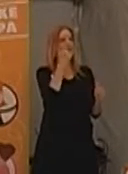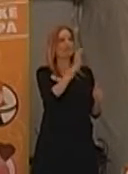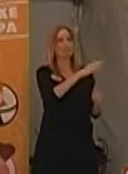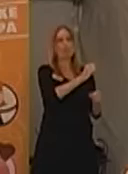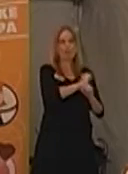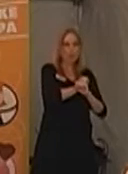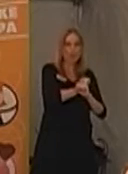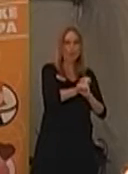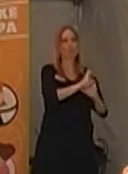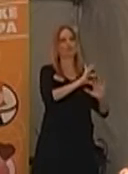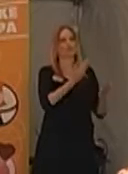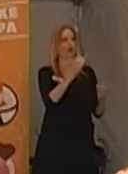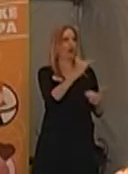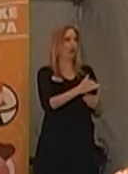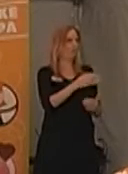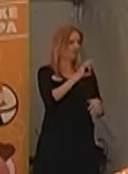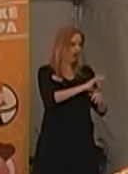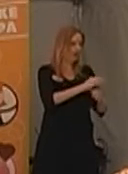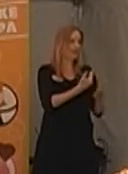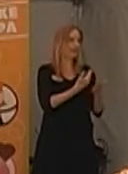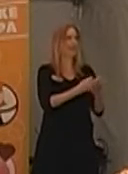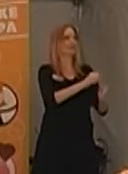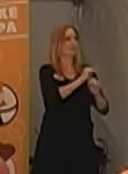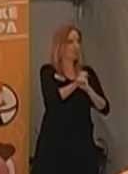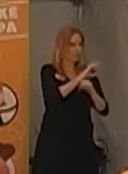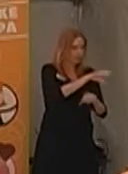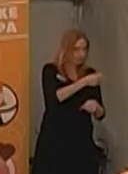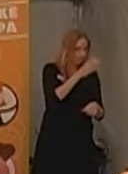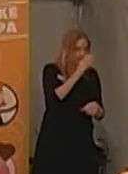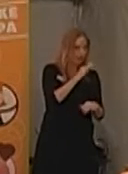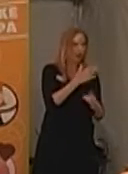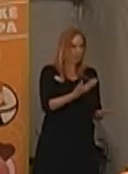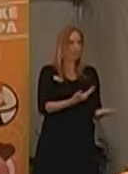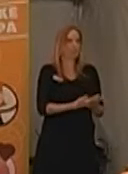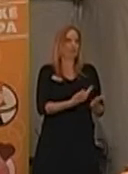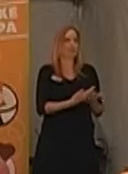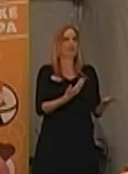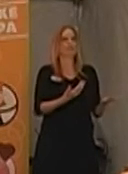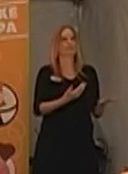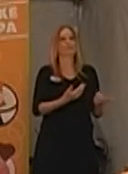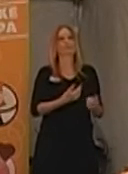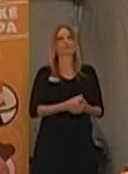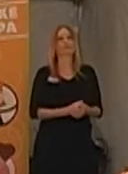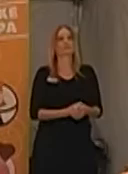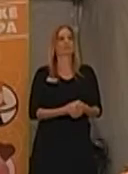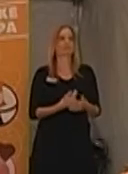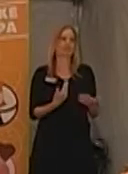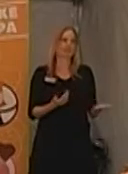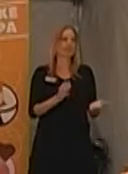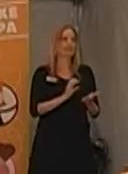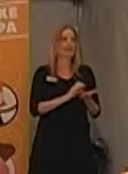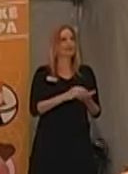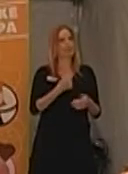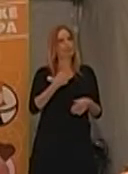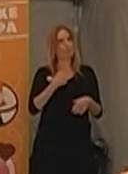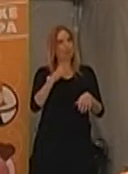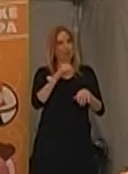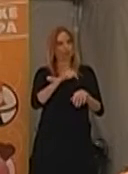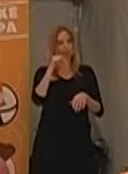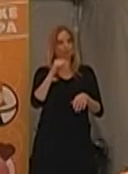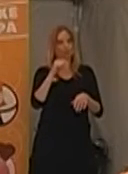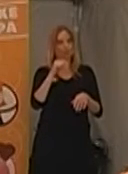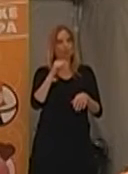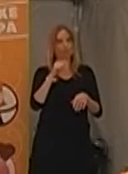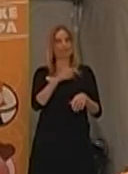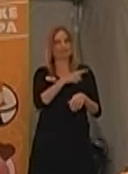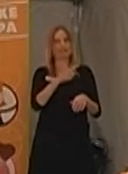the day off to look after them in Denmark, and I think in Norway as well, as we've been talking about on the way over here. So it feels to me as though